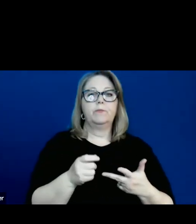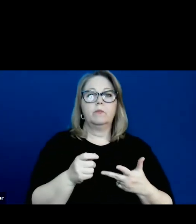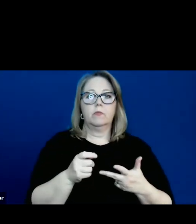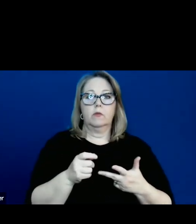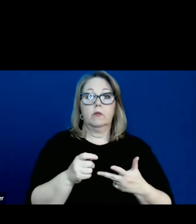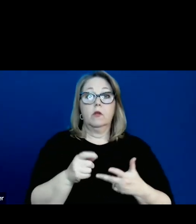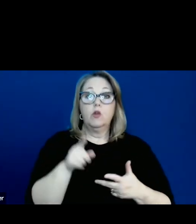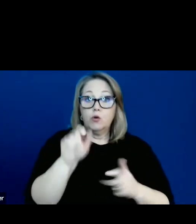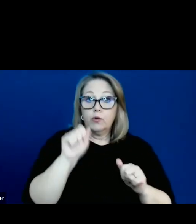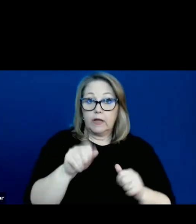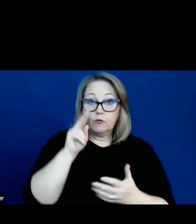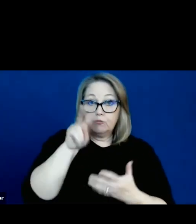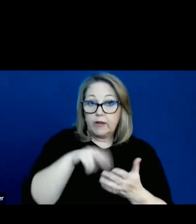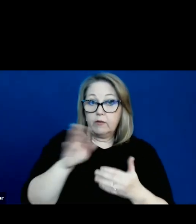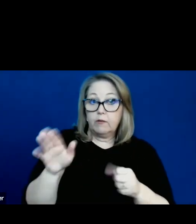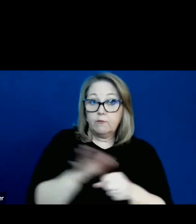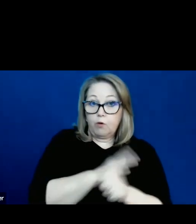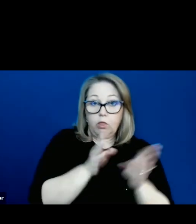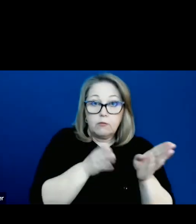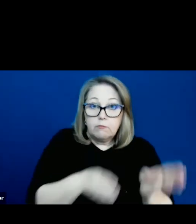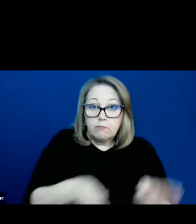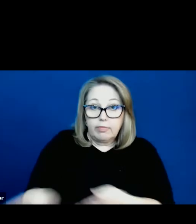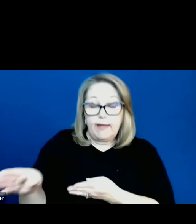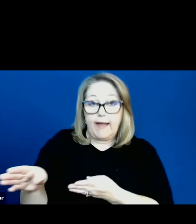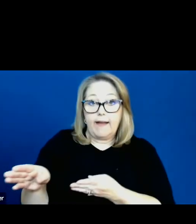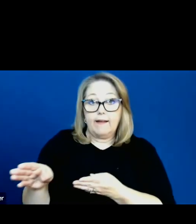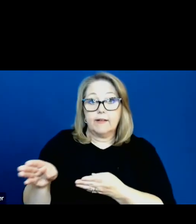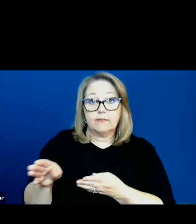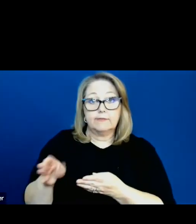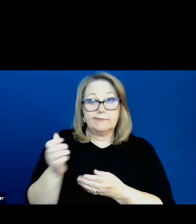rollout upon final review and conversations with stakeholders.